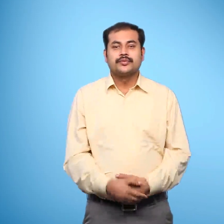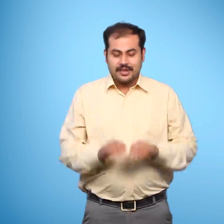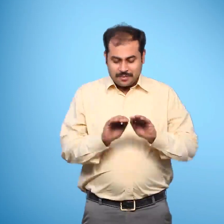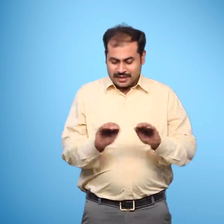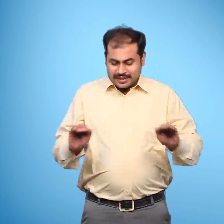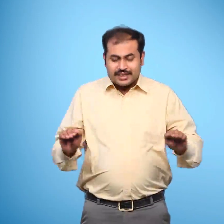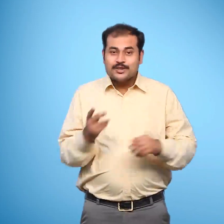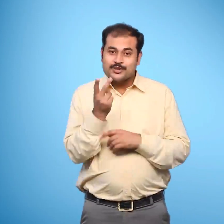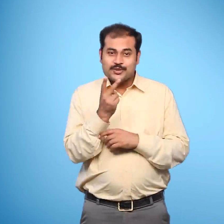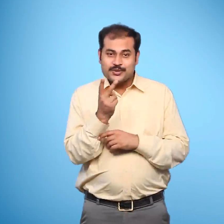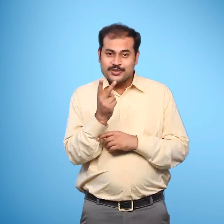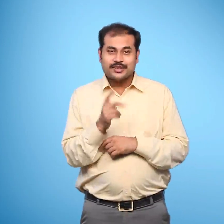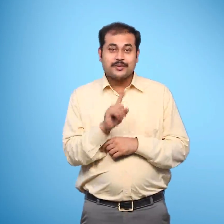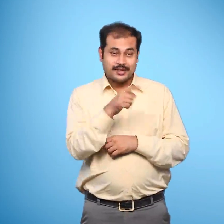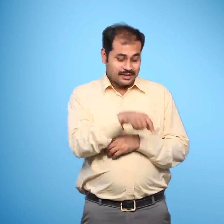two children, Samina